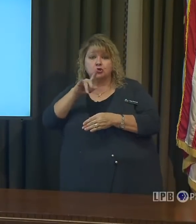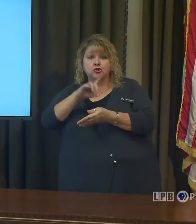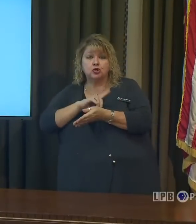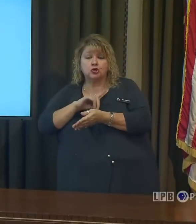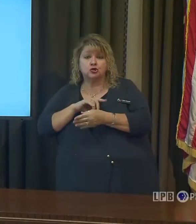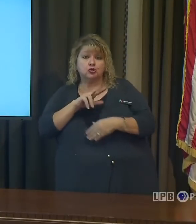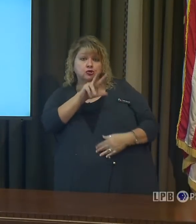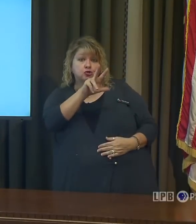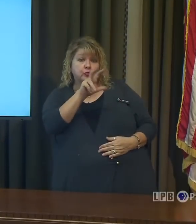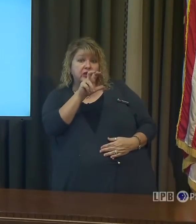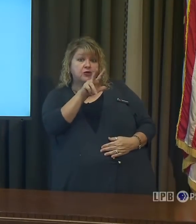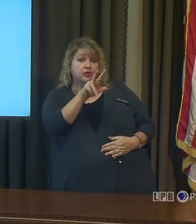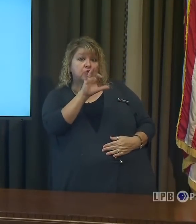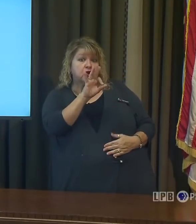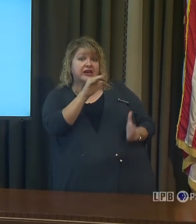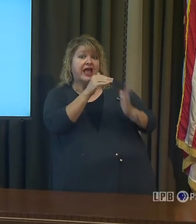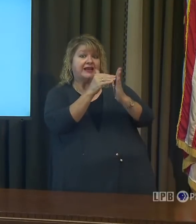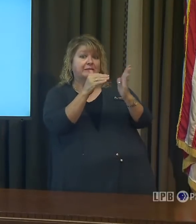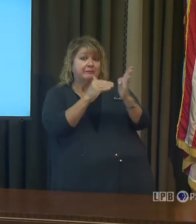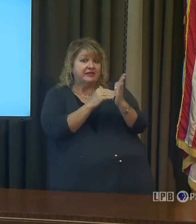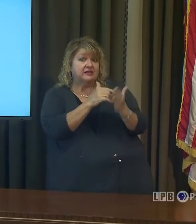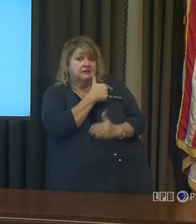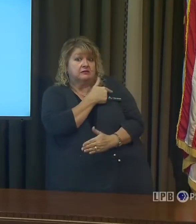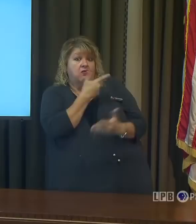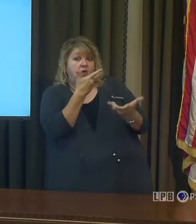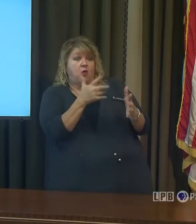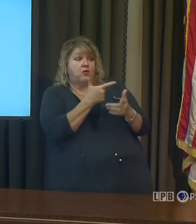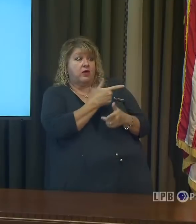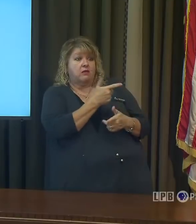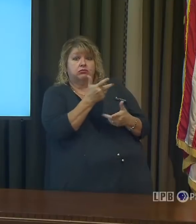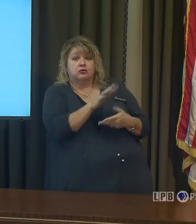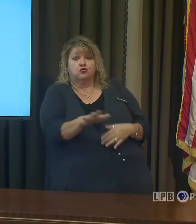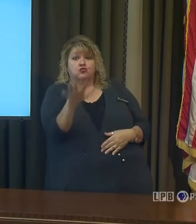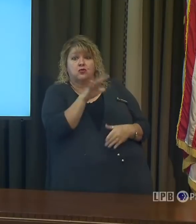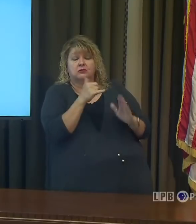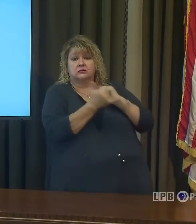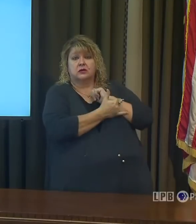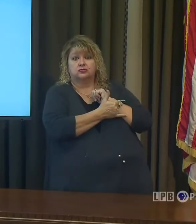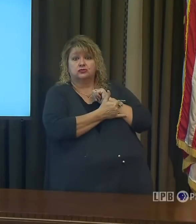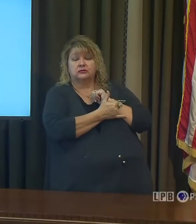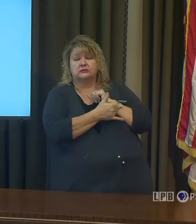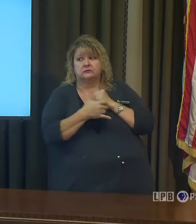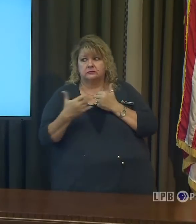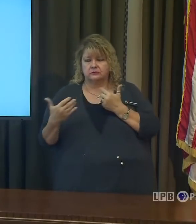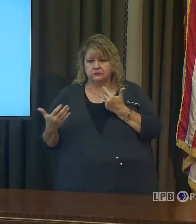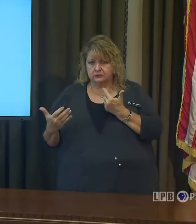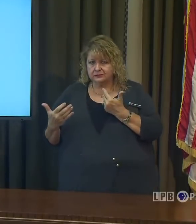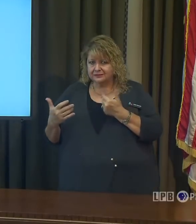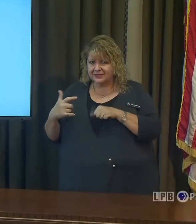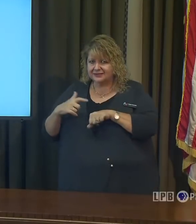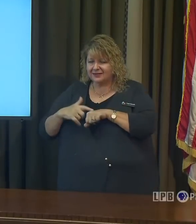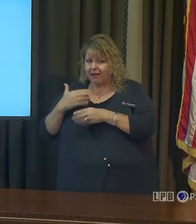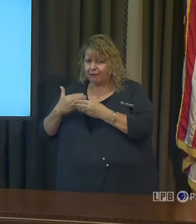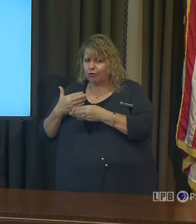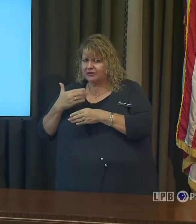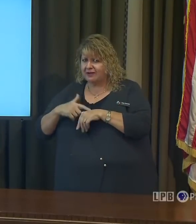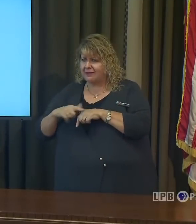million doses that have already been administered across the country. I need to be